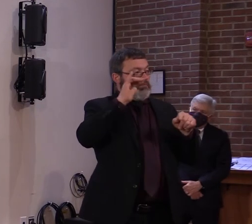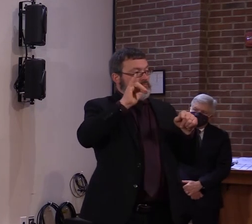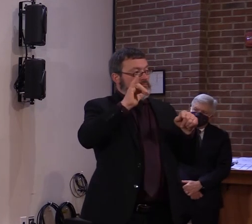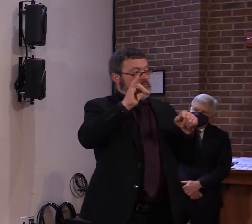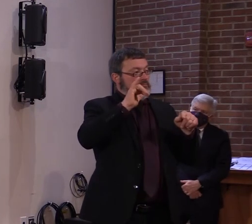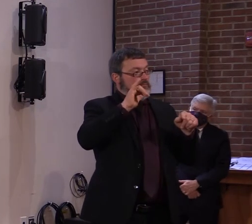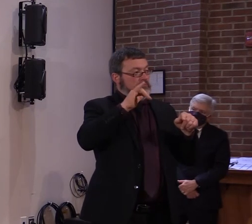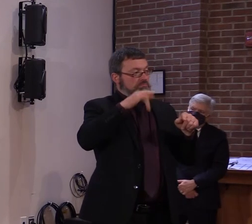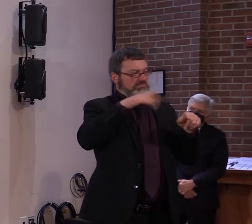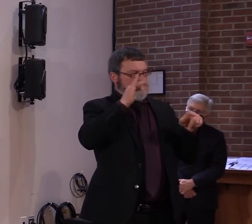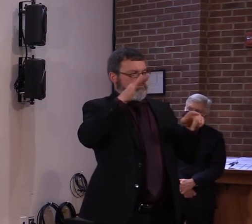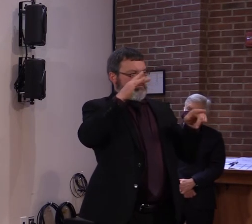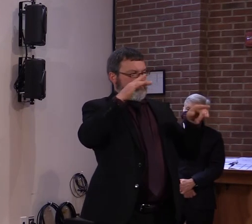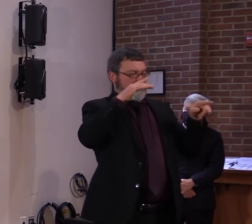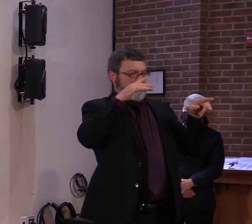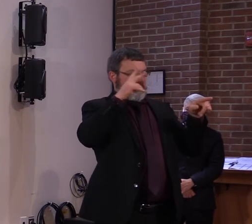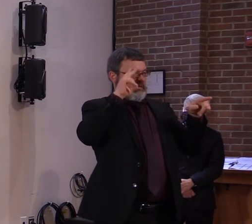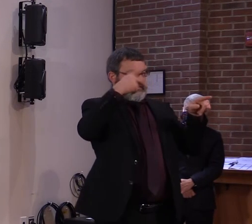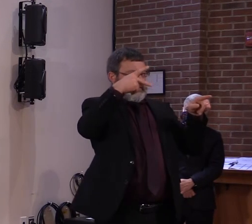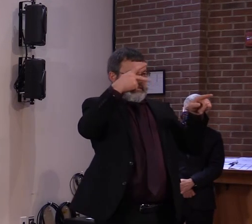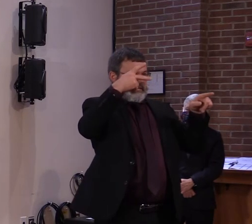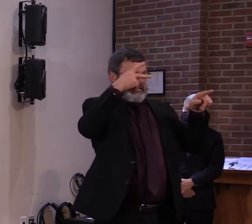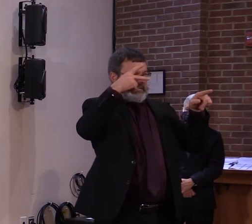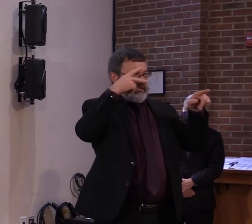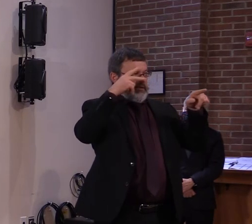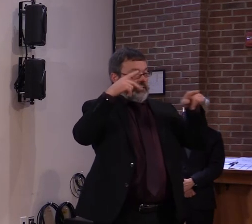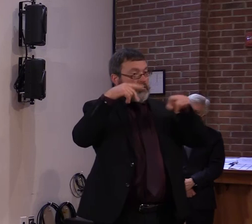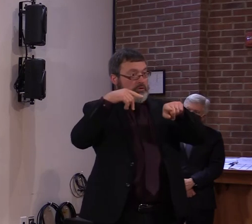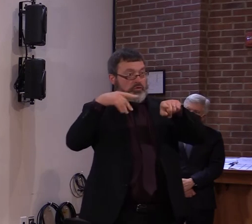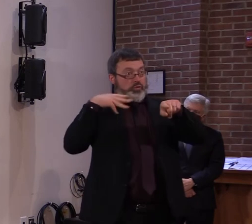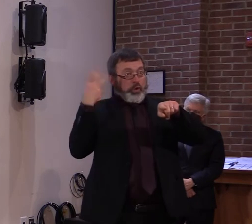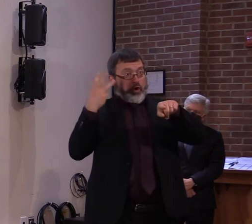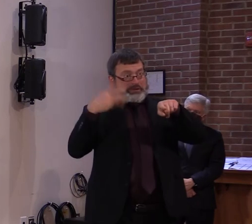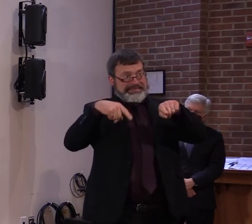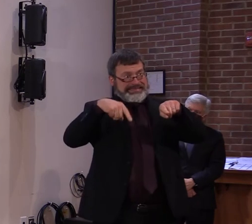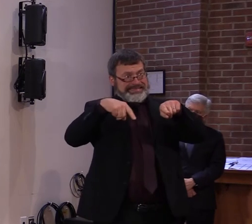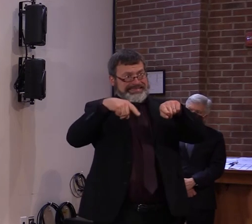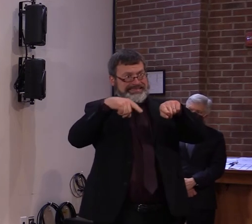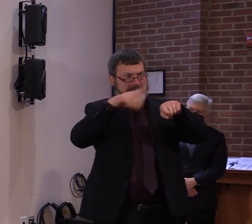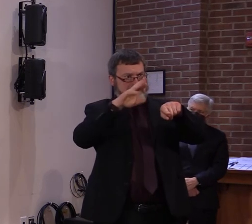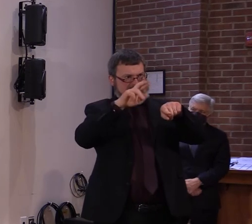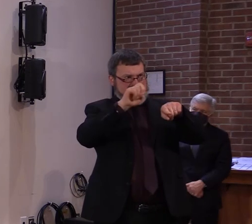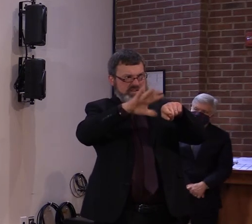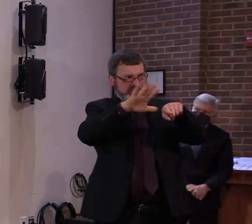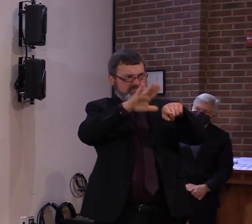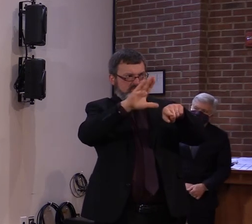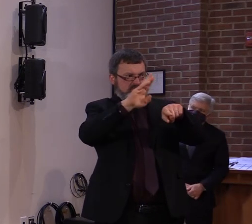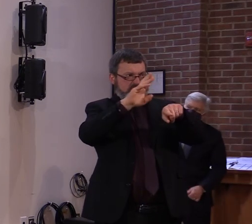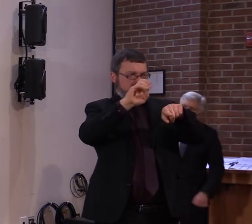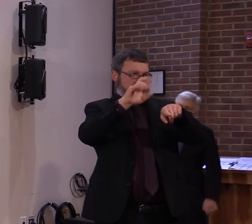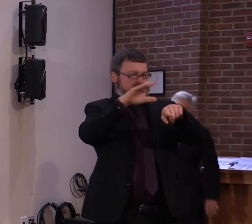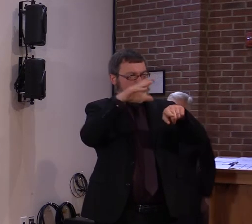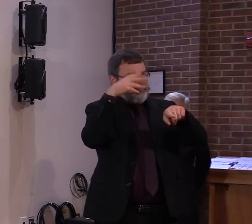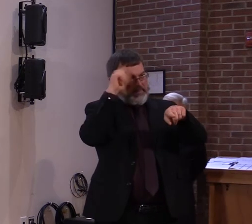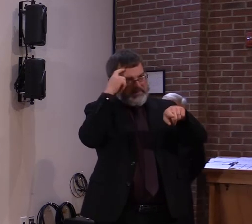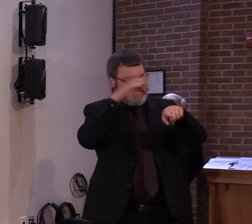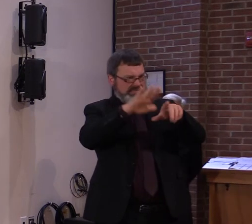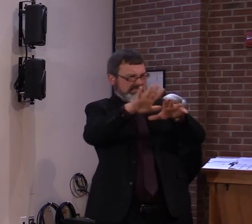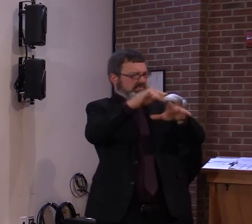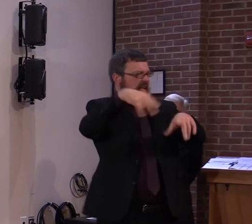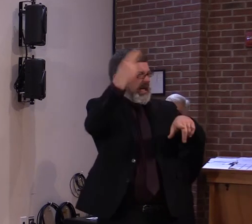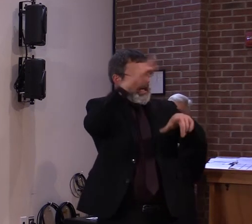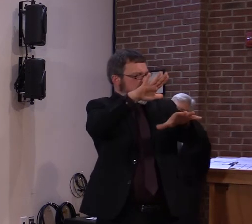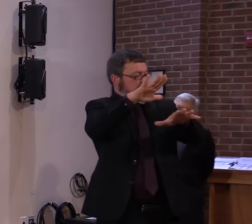basis. You know, Washington and Orange County have been in the 40% range. Chittenden County is